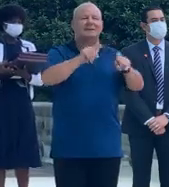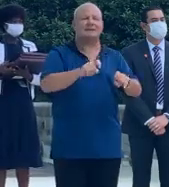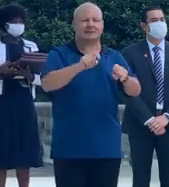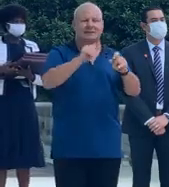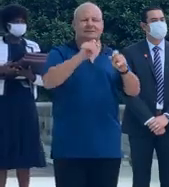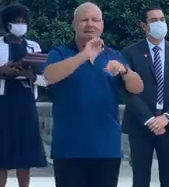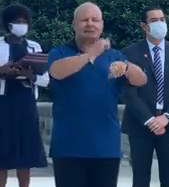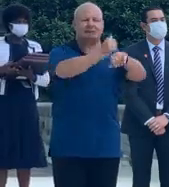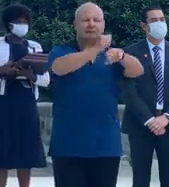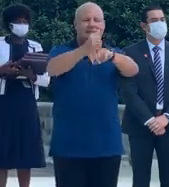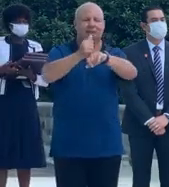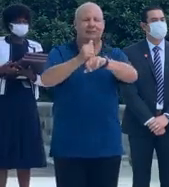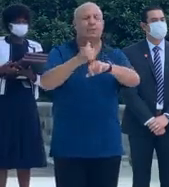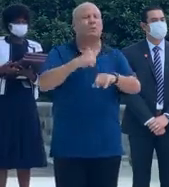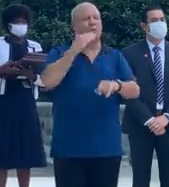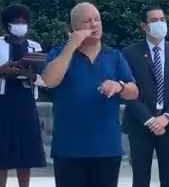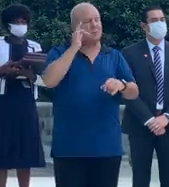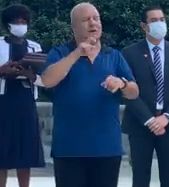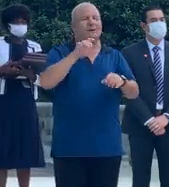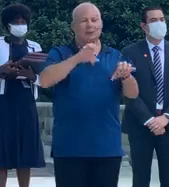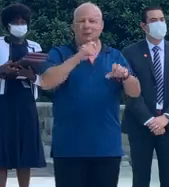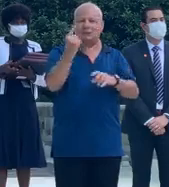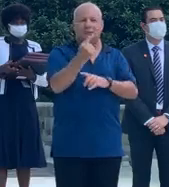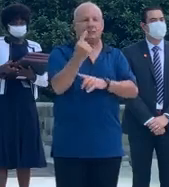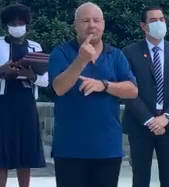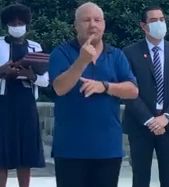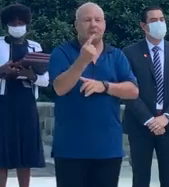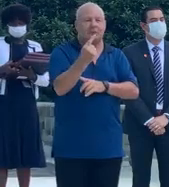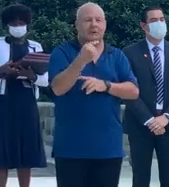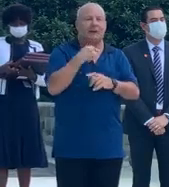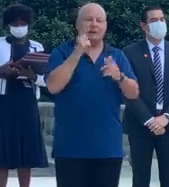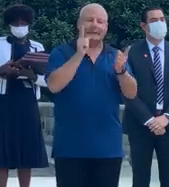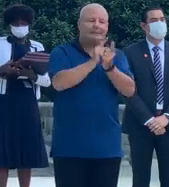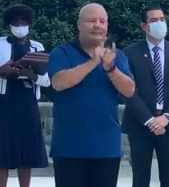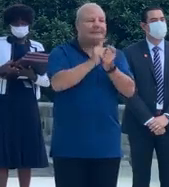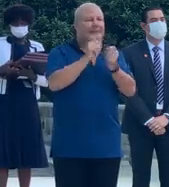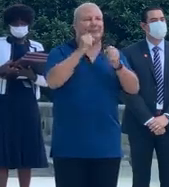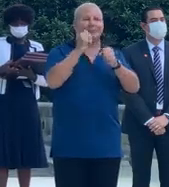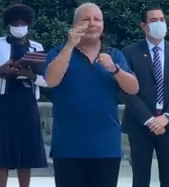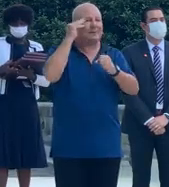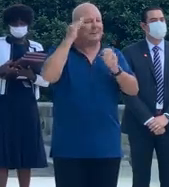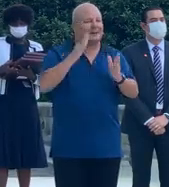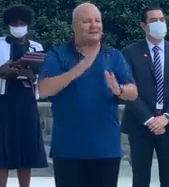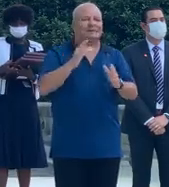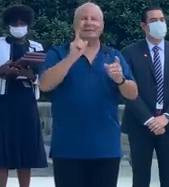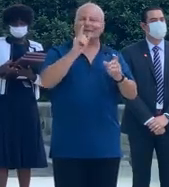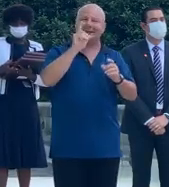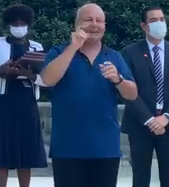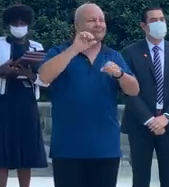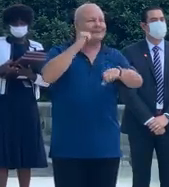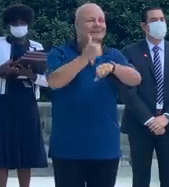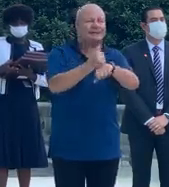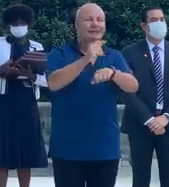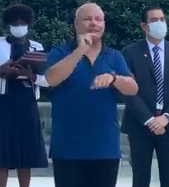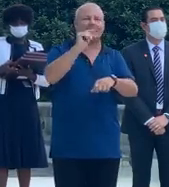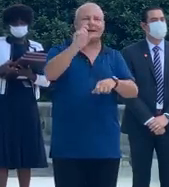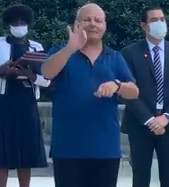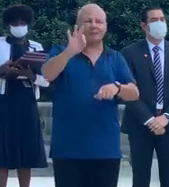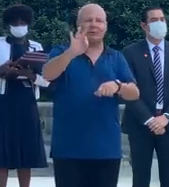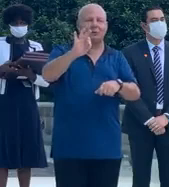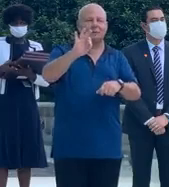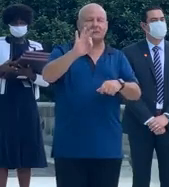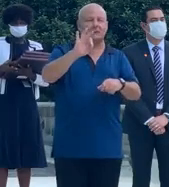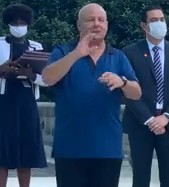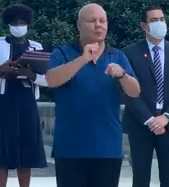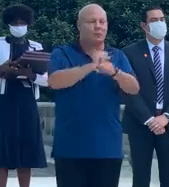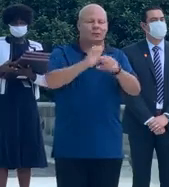something. And I immediately started getting with the mayor and I said, look, we've got this task force working, and everything that I have asked for from